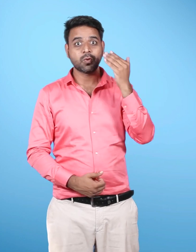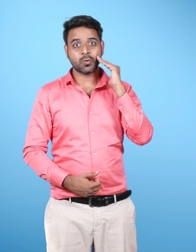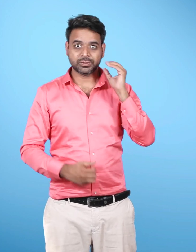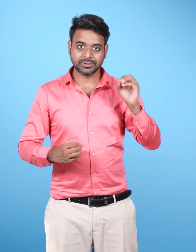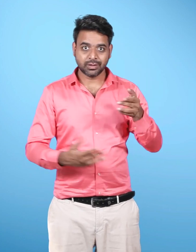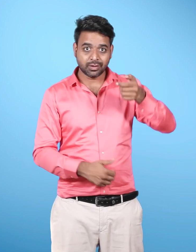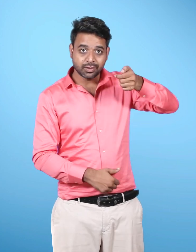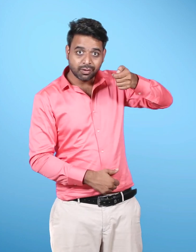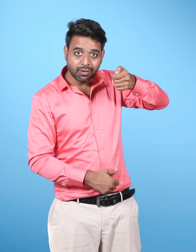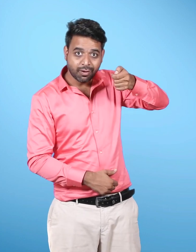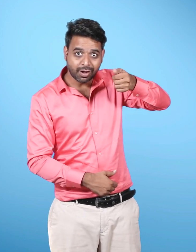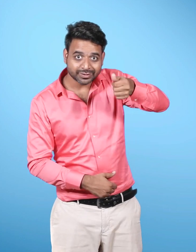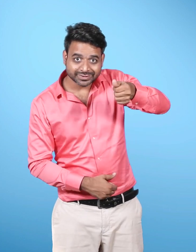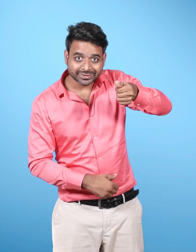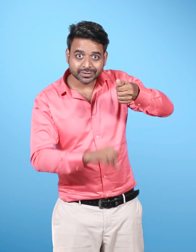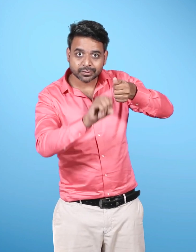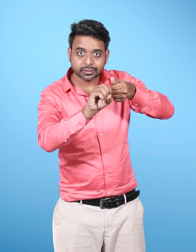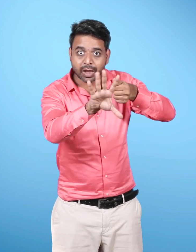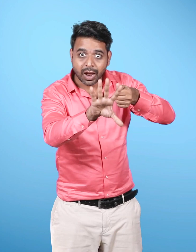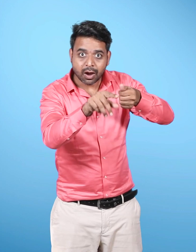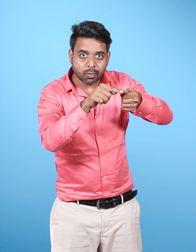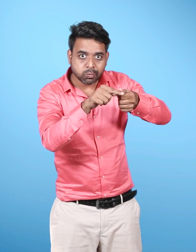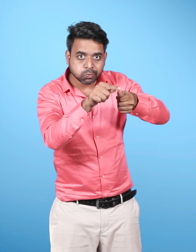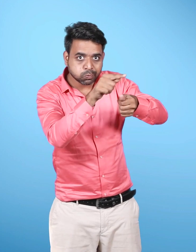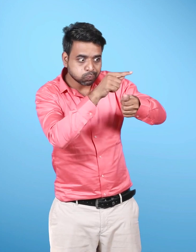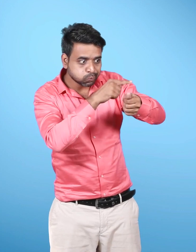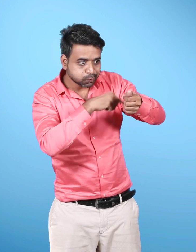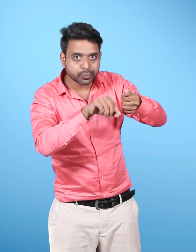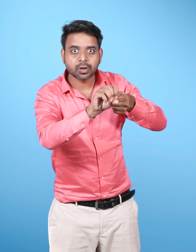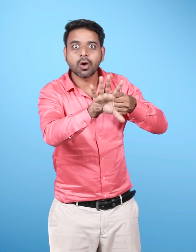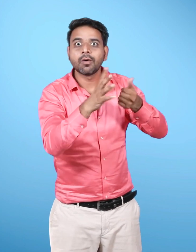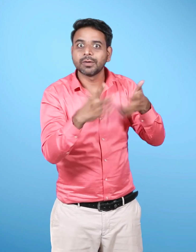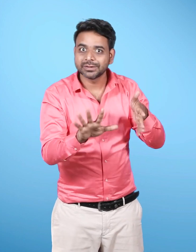When we close the switch, the circuit is completed and the bulb glows.